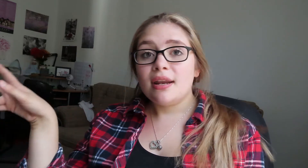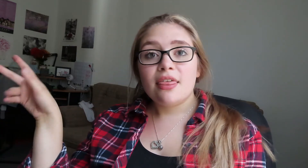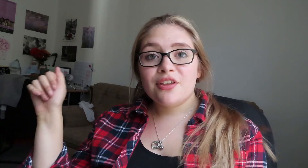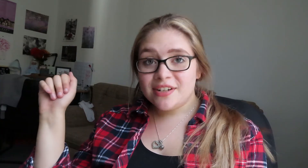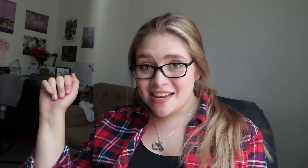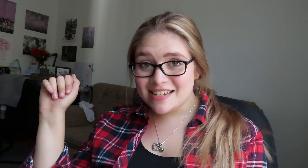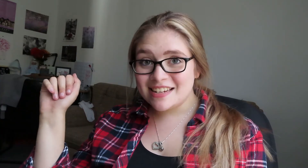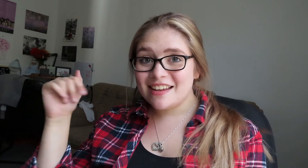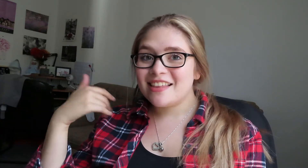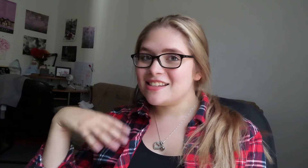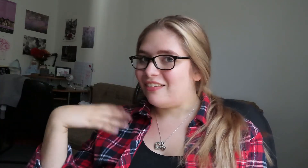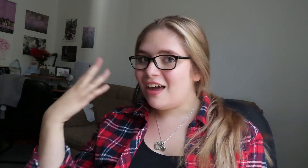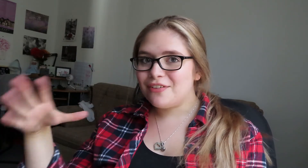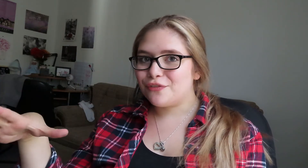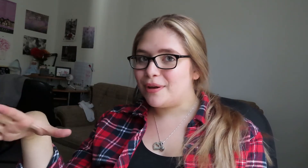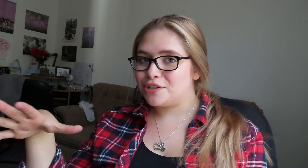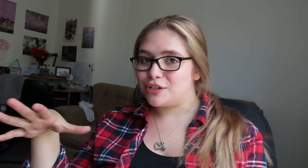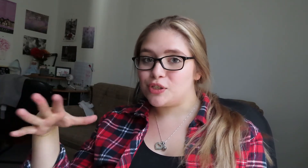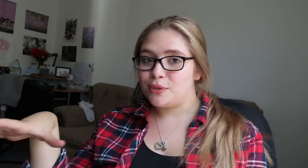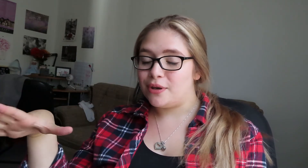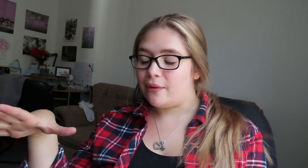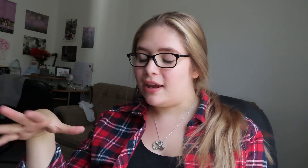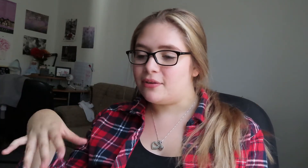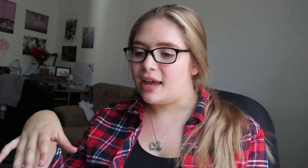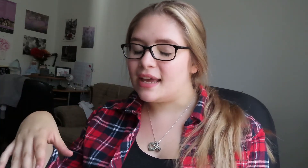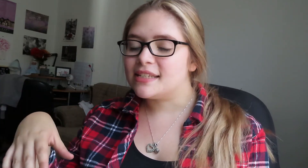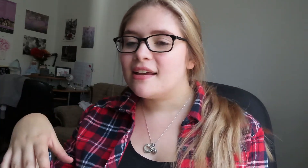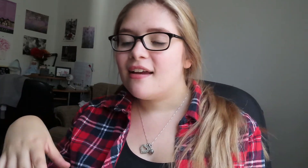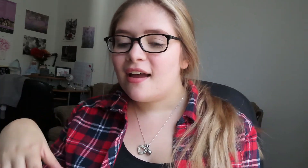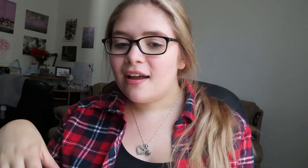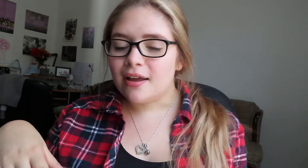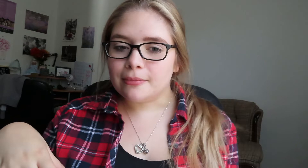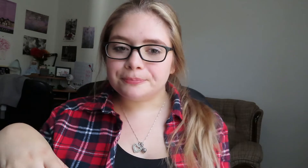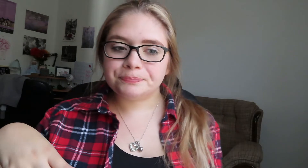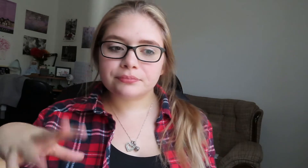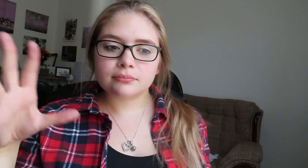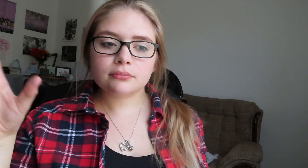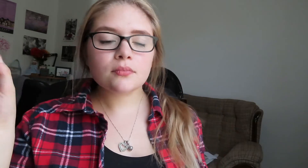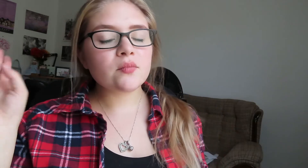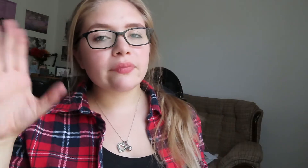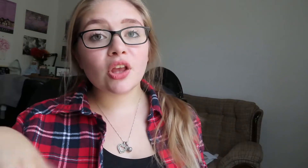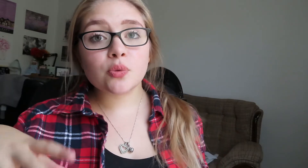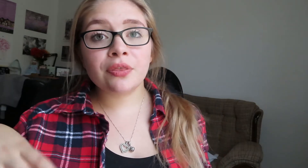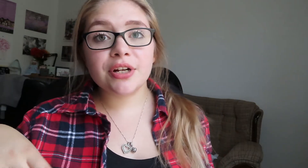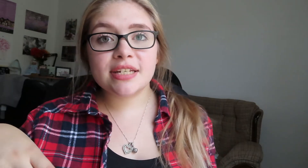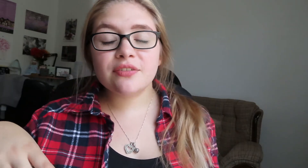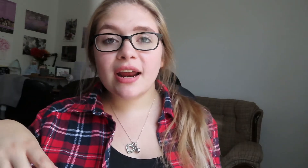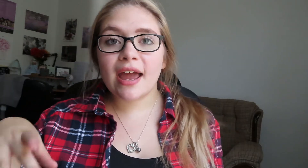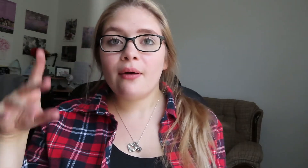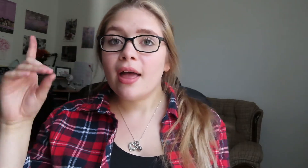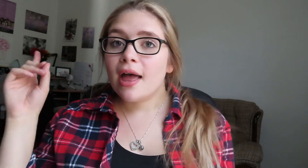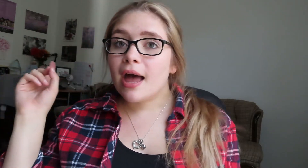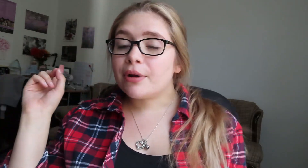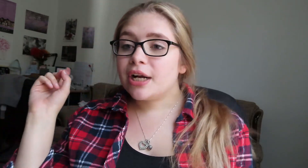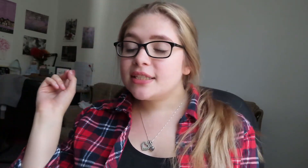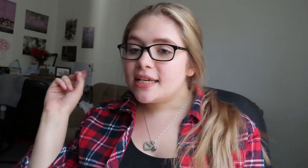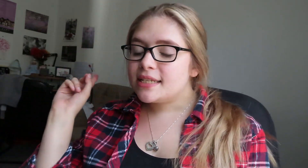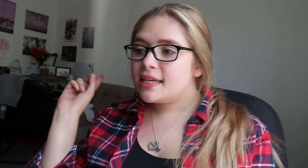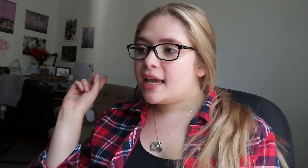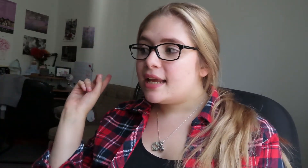13 that's a lot of information i just spewed out at you guys um it's 1 13 right now i'm currently sitting at